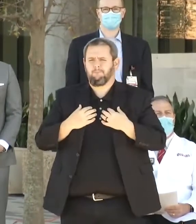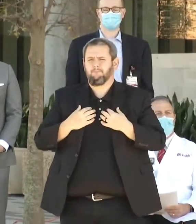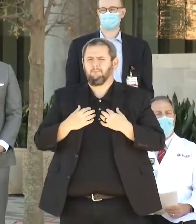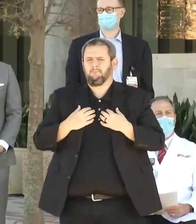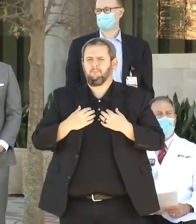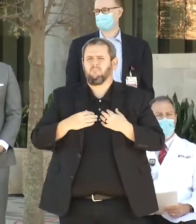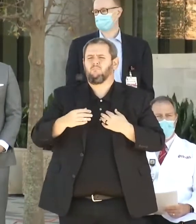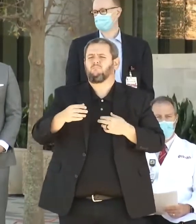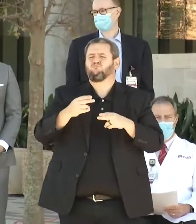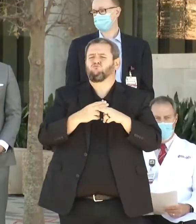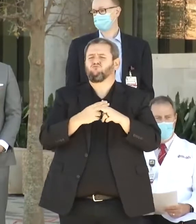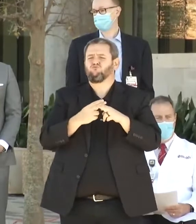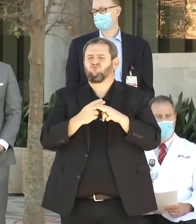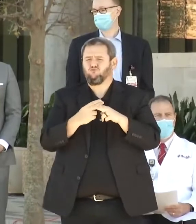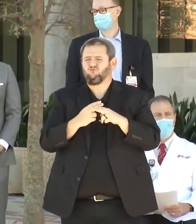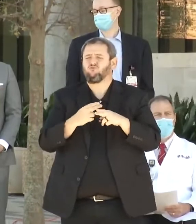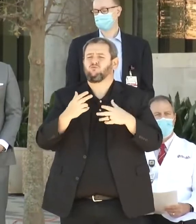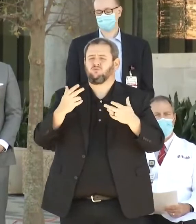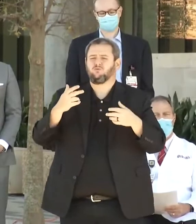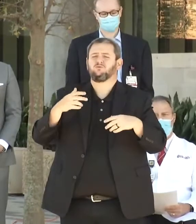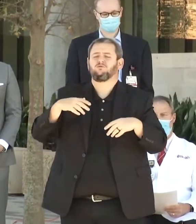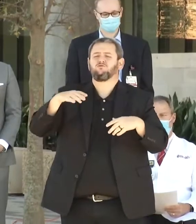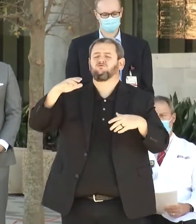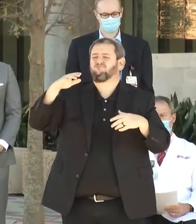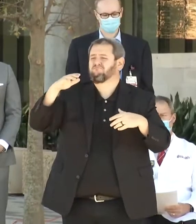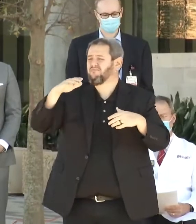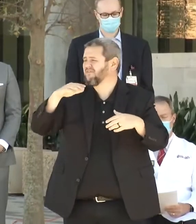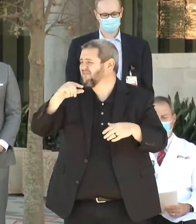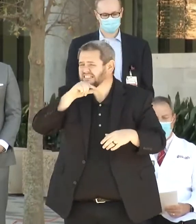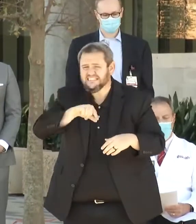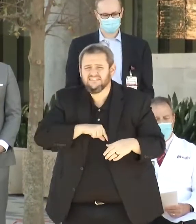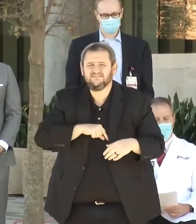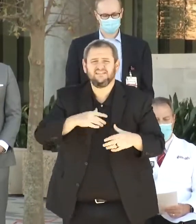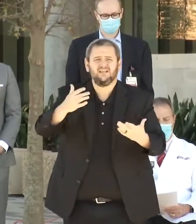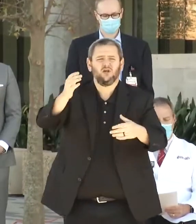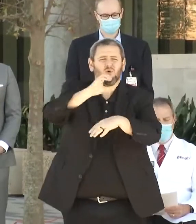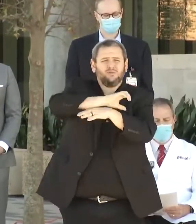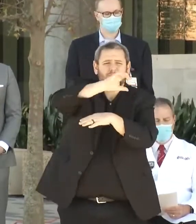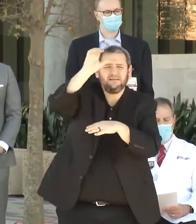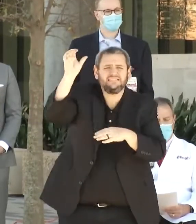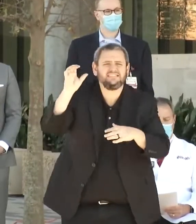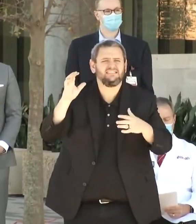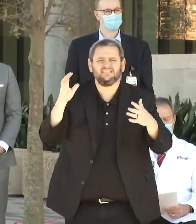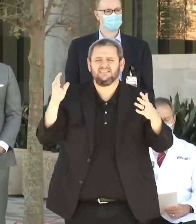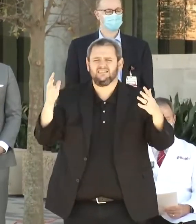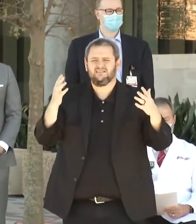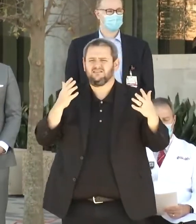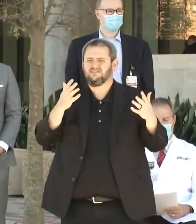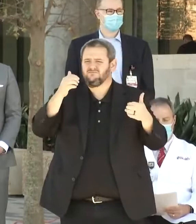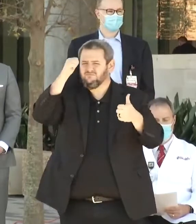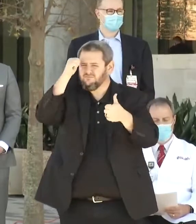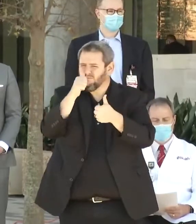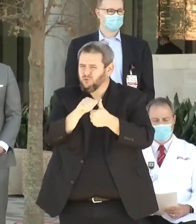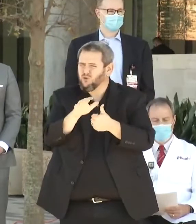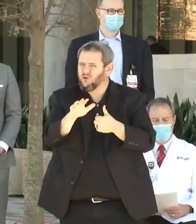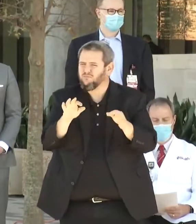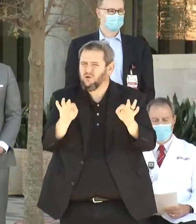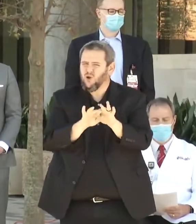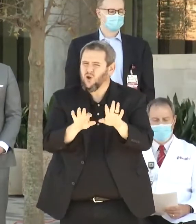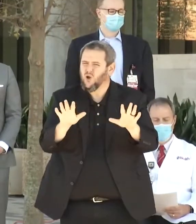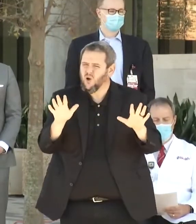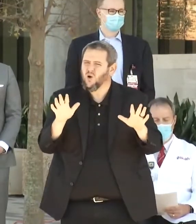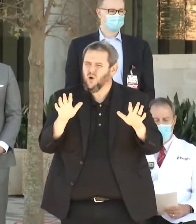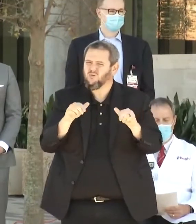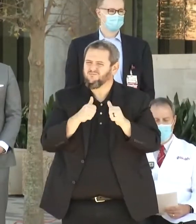to celebrate with their friends and family. Remember, you can spread the virus to someone even though you don't